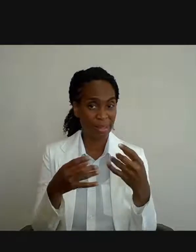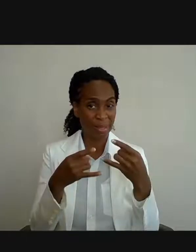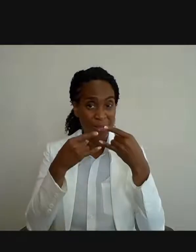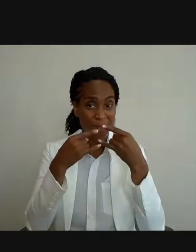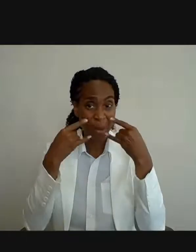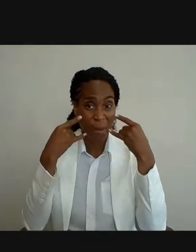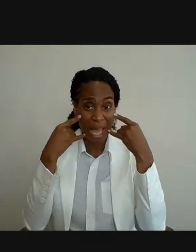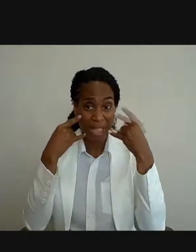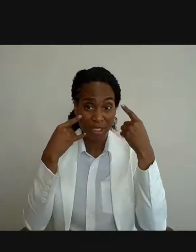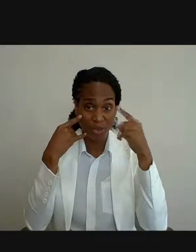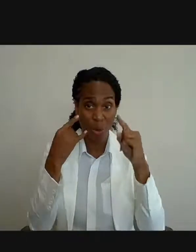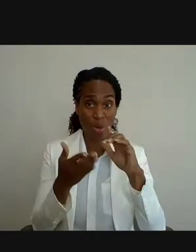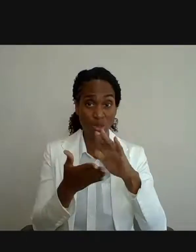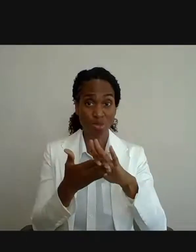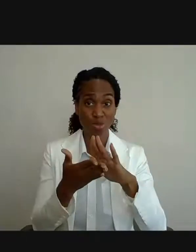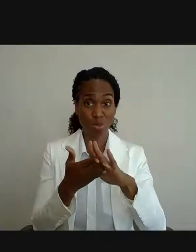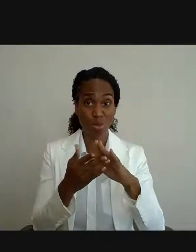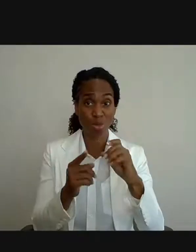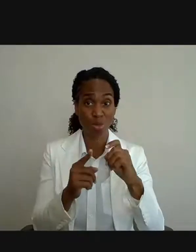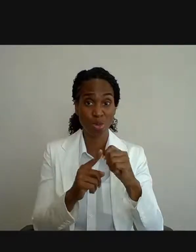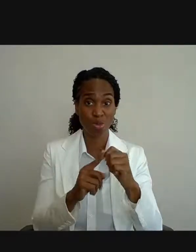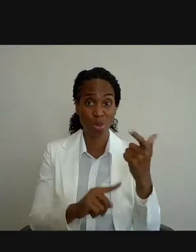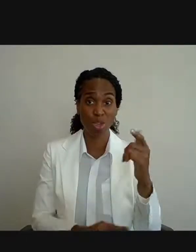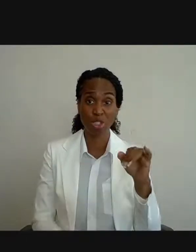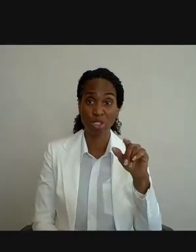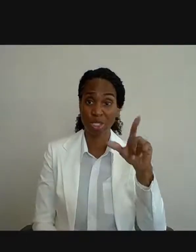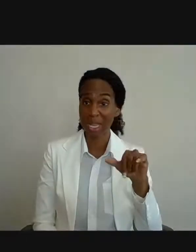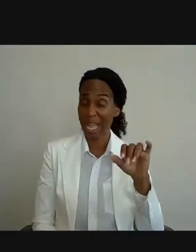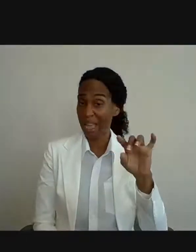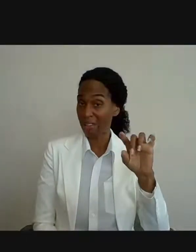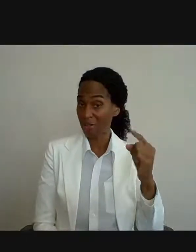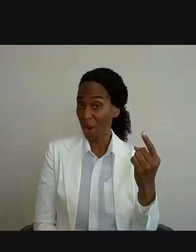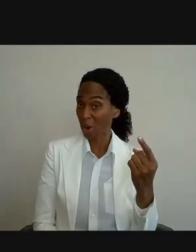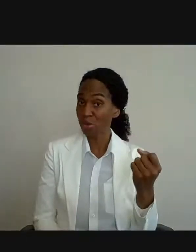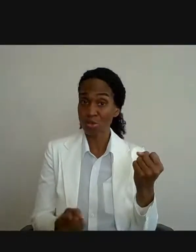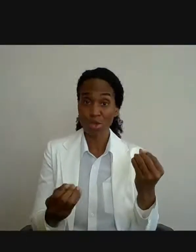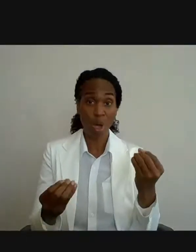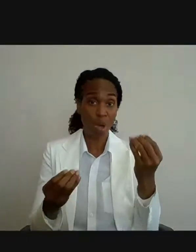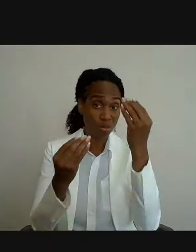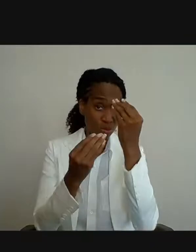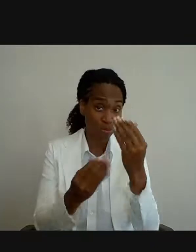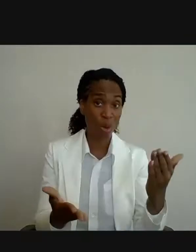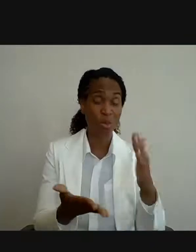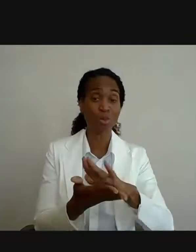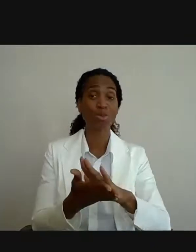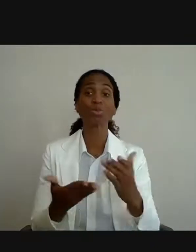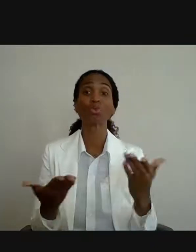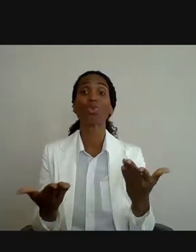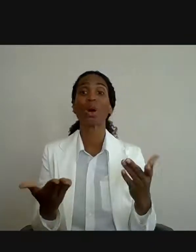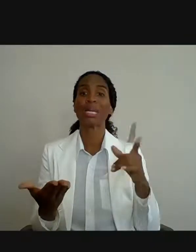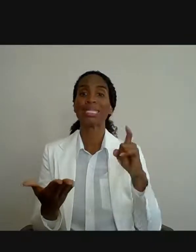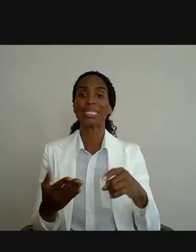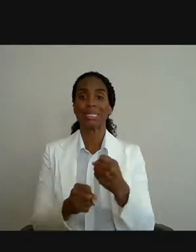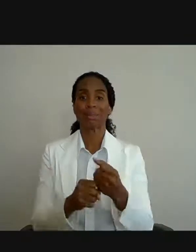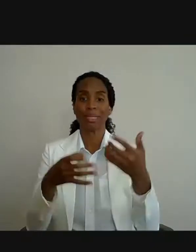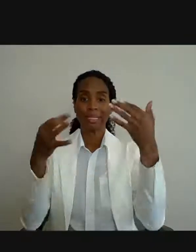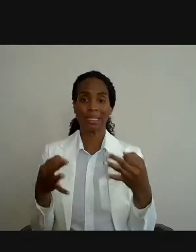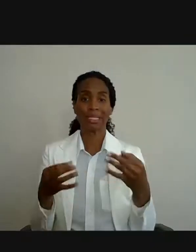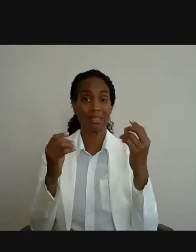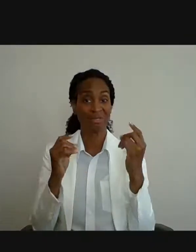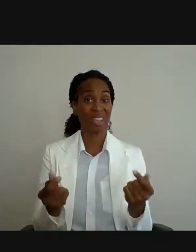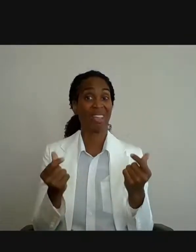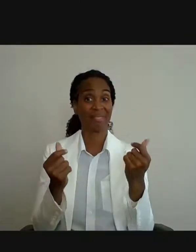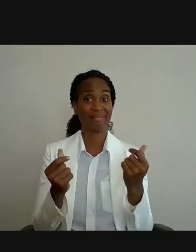for schools lifts on July 1st. So I'm wondering, what are you telling schools at this point as they need to be making these decisions pretty